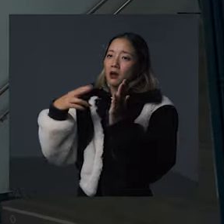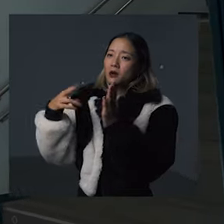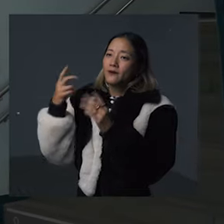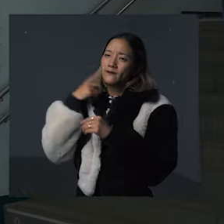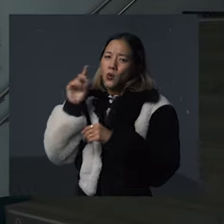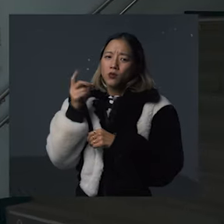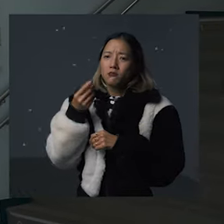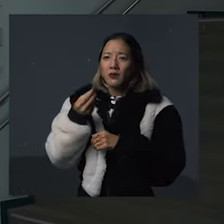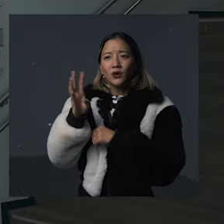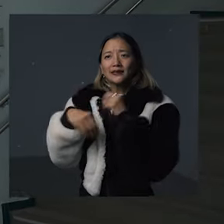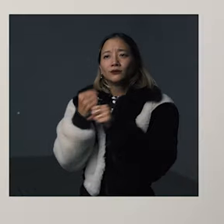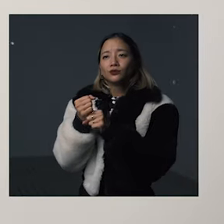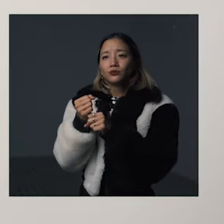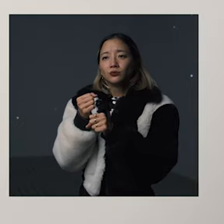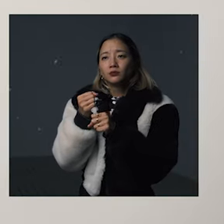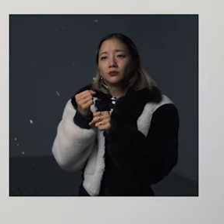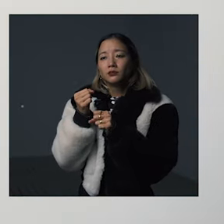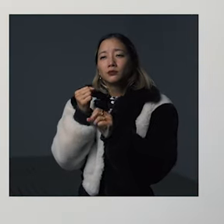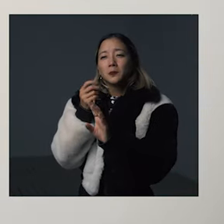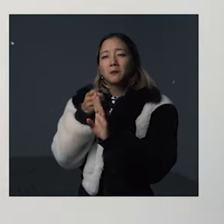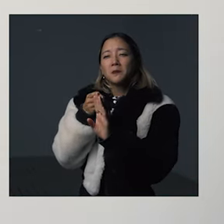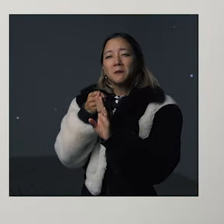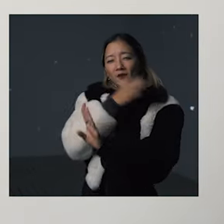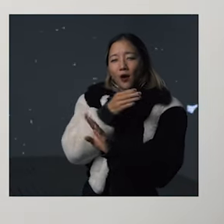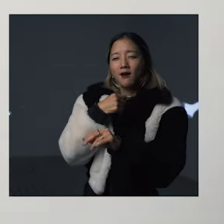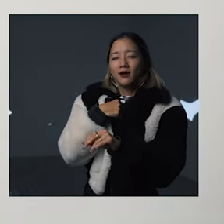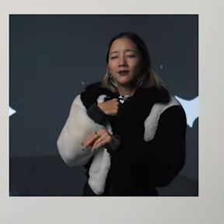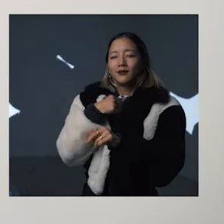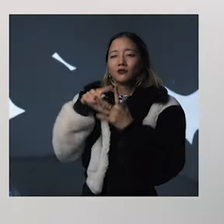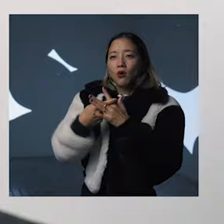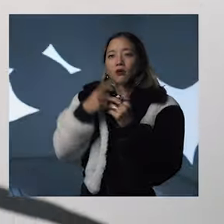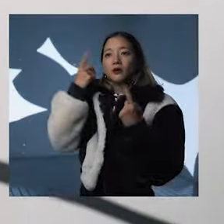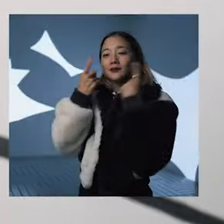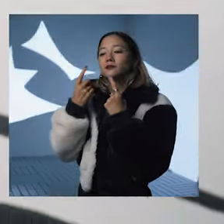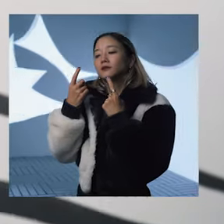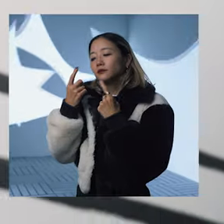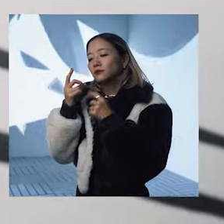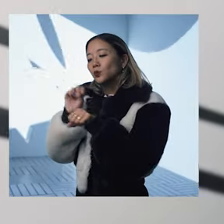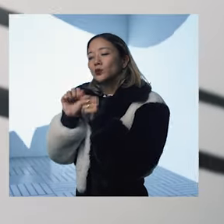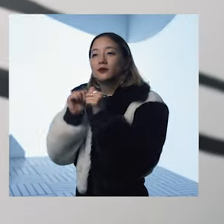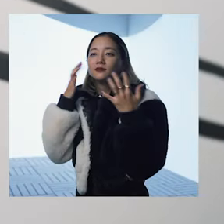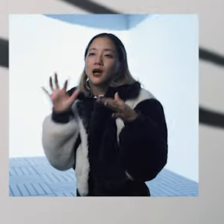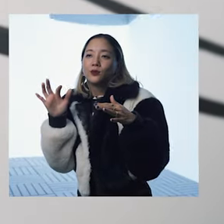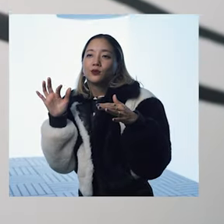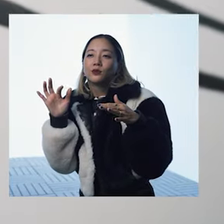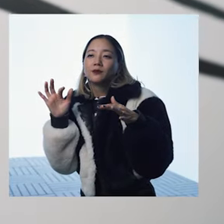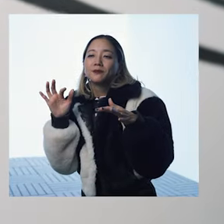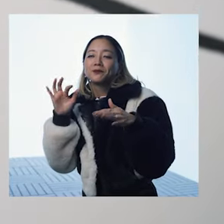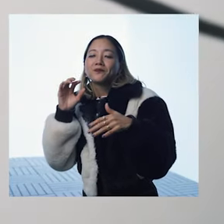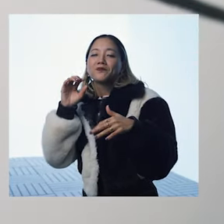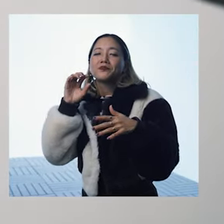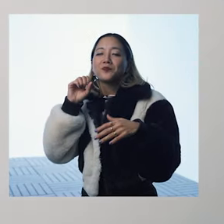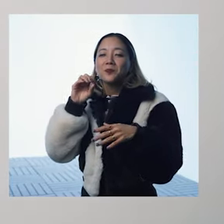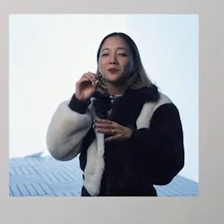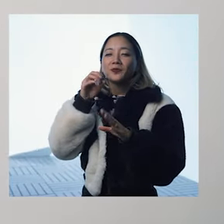So as I started out in my career, was actually a painter for a few years. I hadn't considered working with